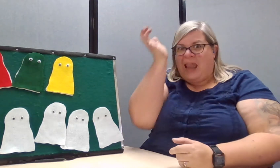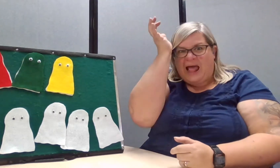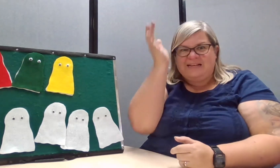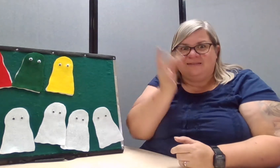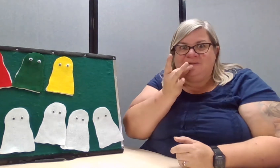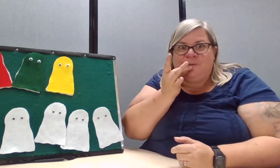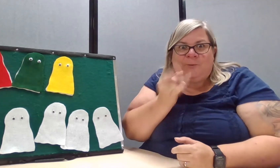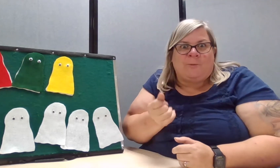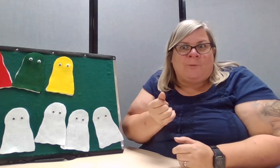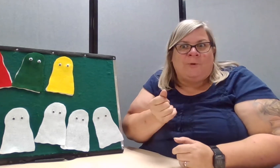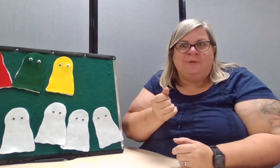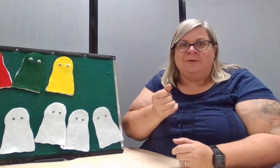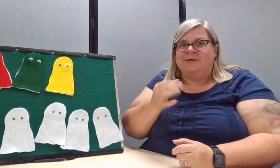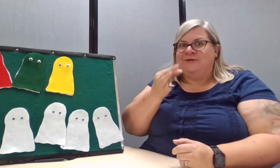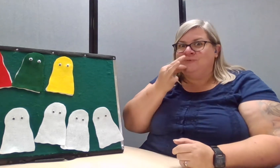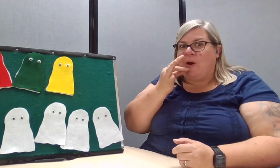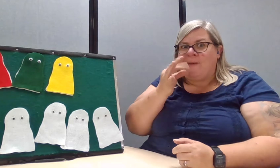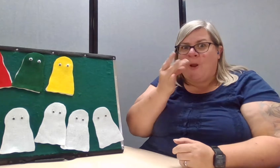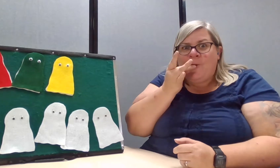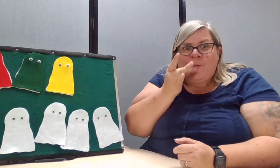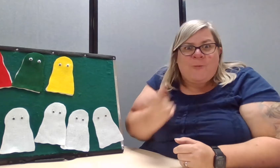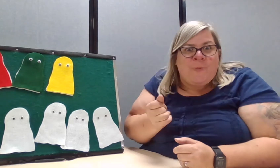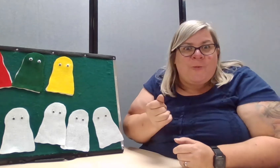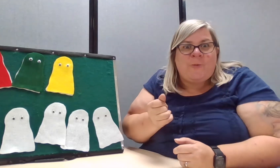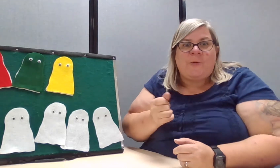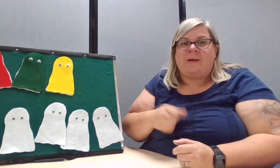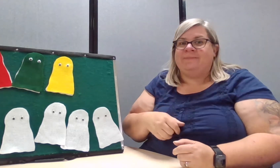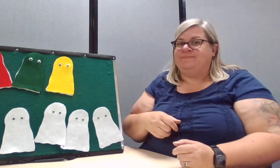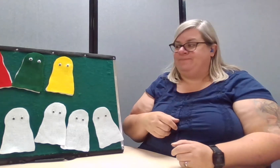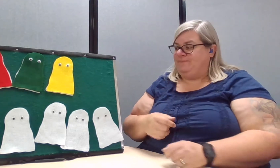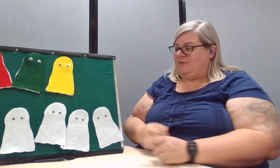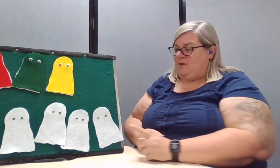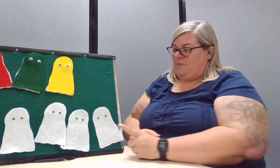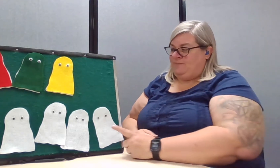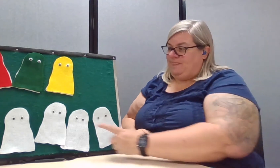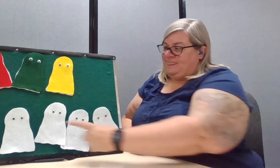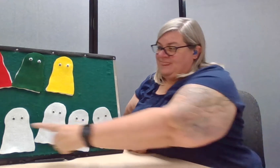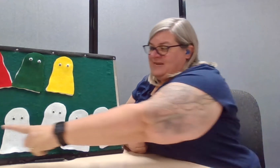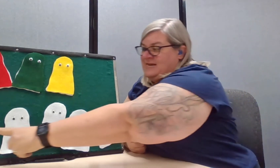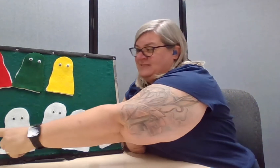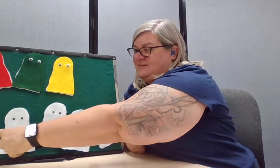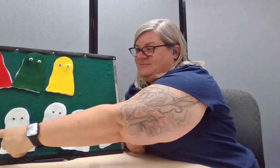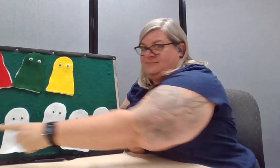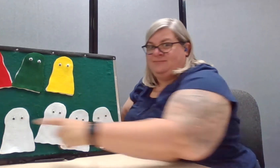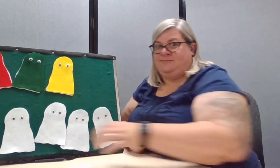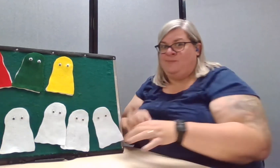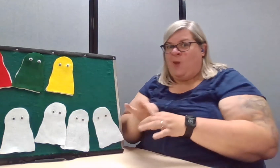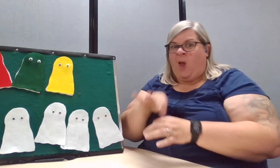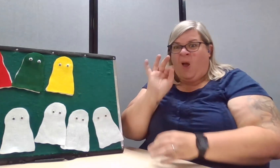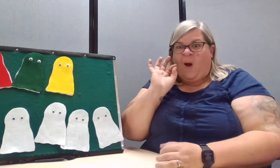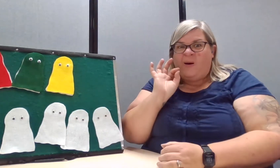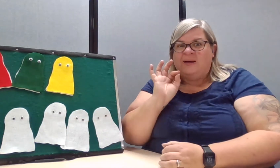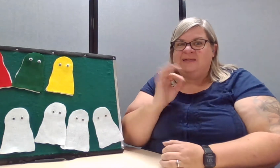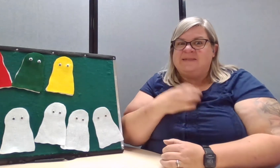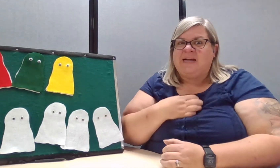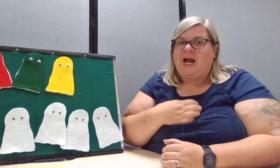copy them. The other ghosts had decided that the bananas and the lettuce and the strawberries were delicious. So the other